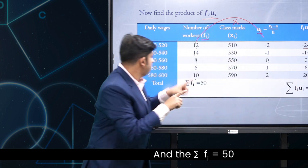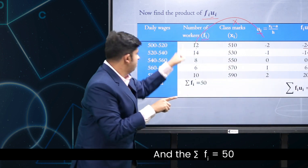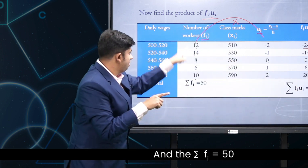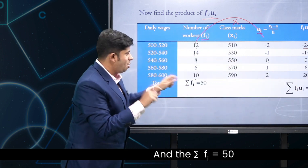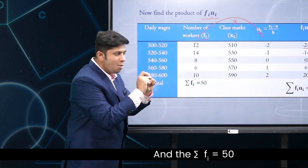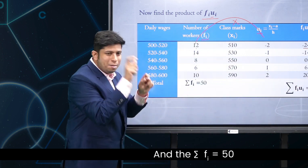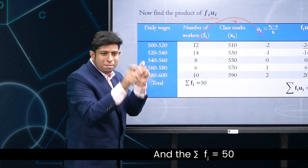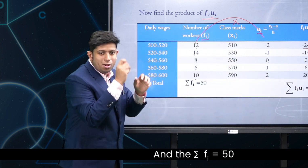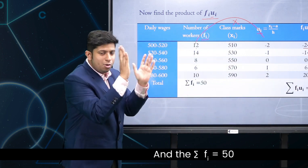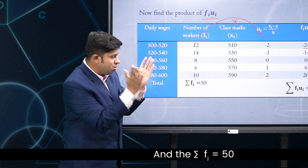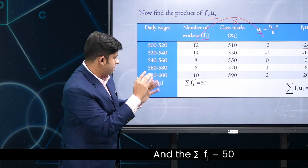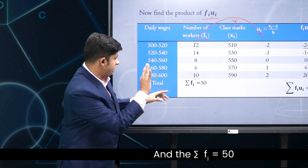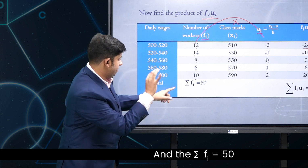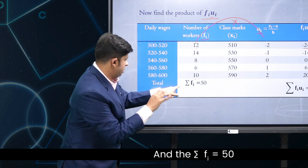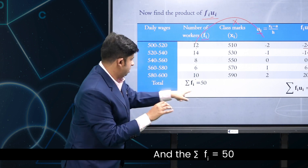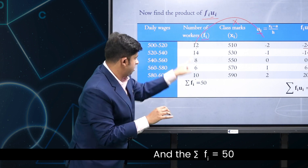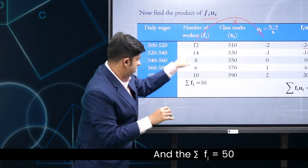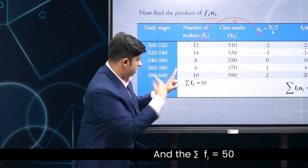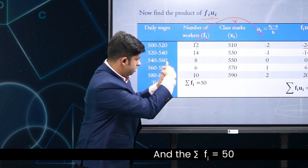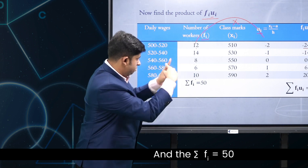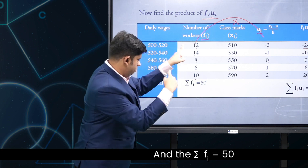and the summation of Fi is equal to 50.